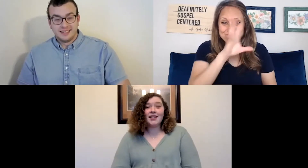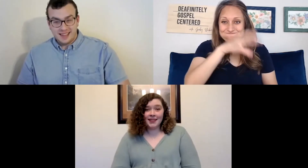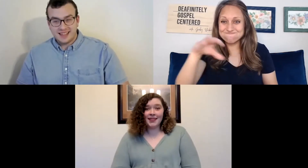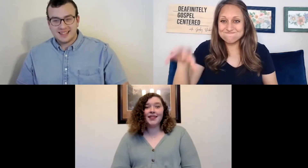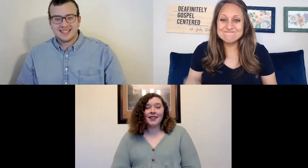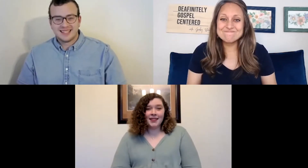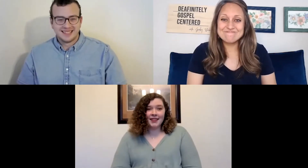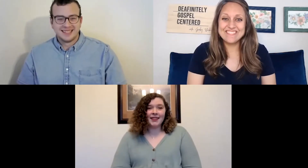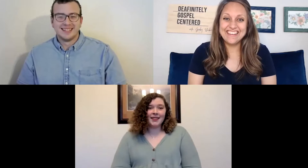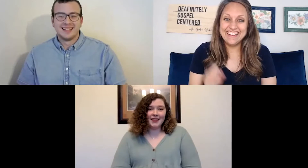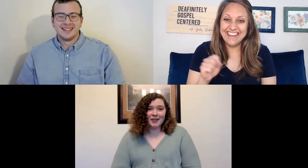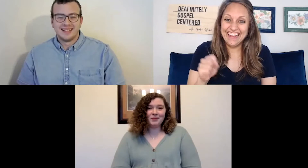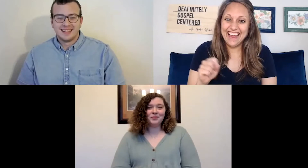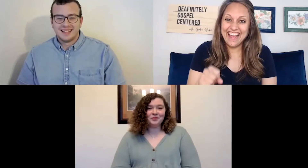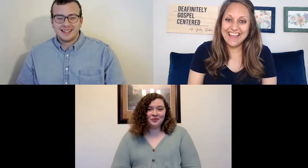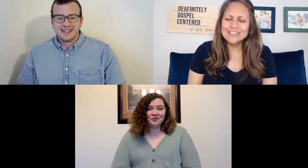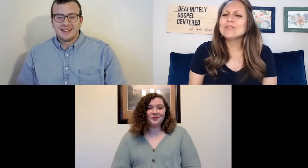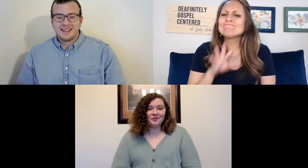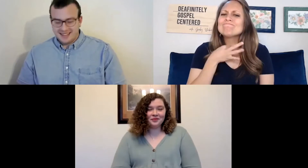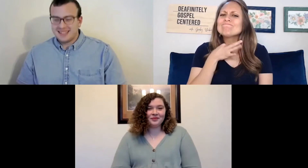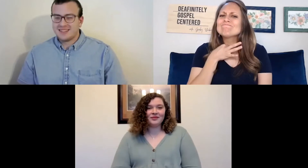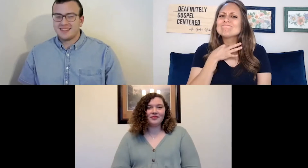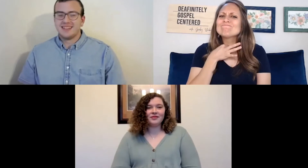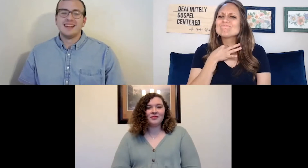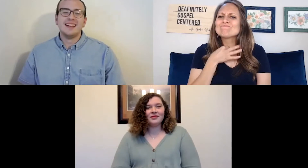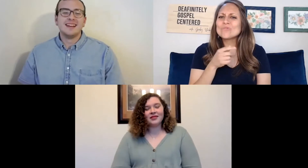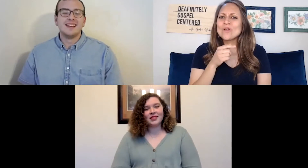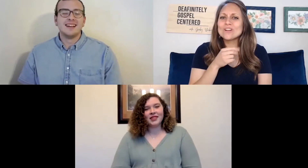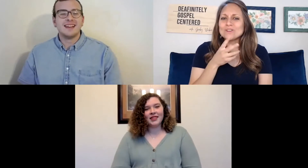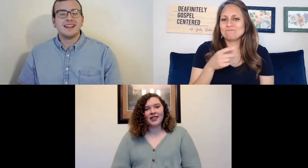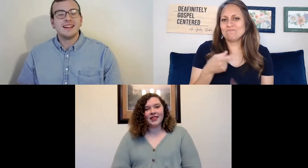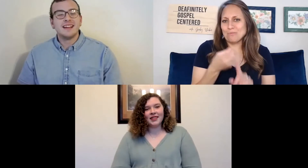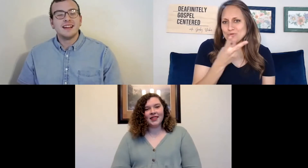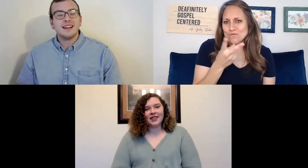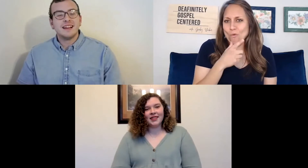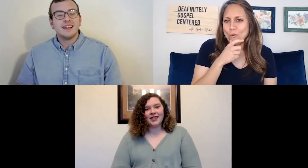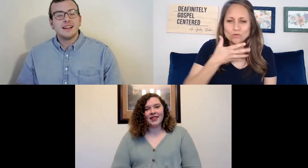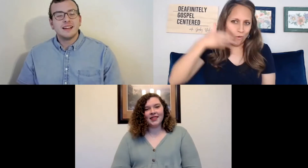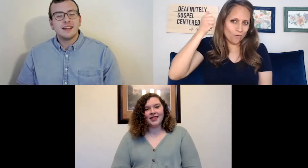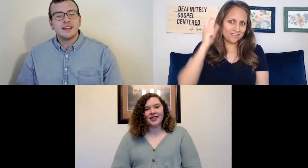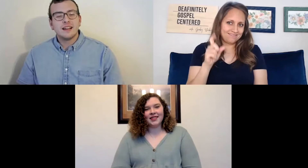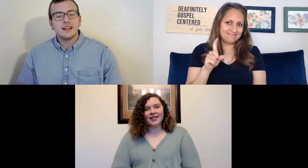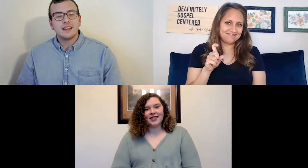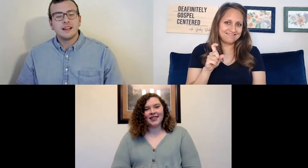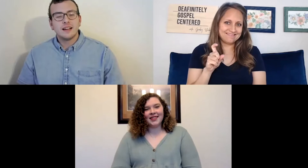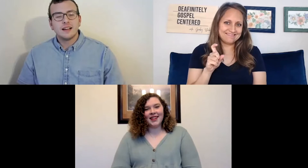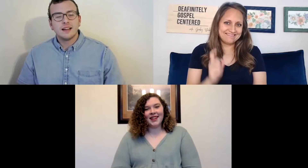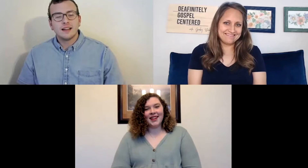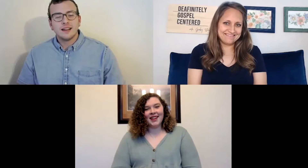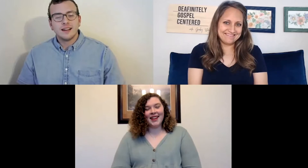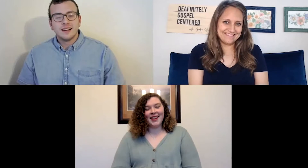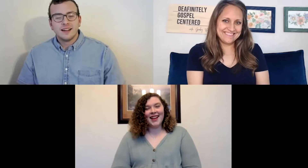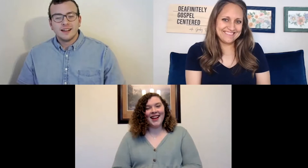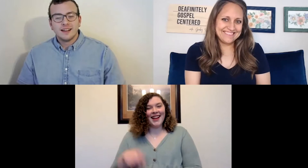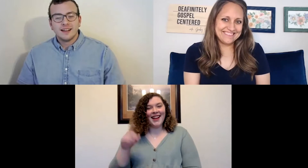different places in all across the U.S., right? So, okay then. So, which one of you is the